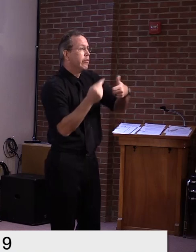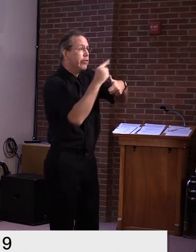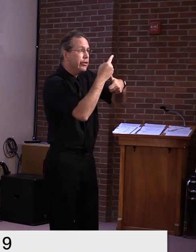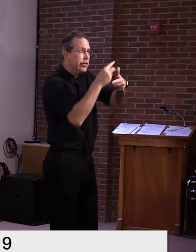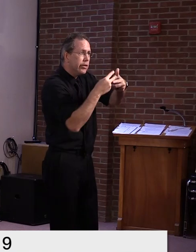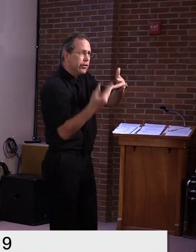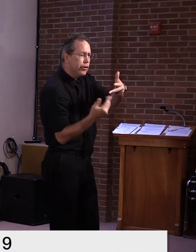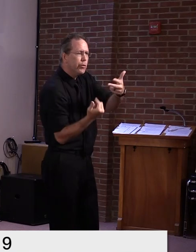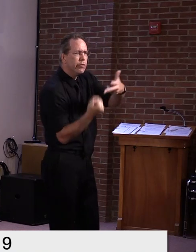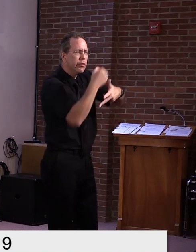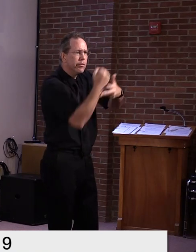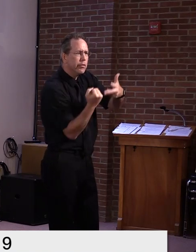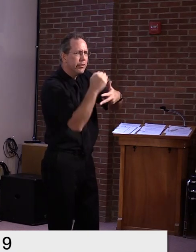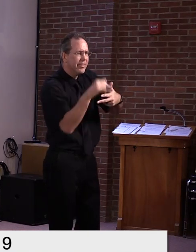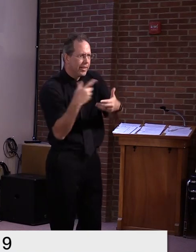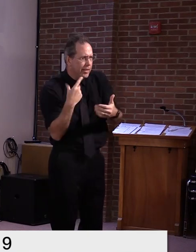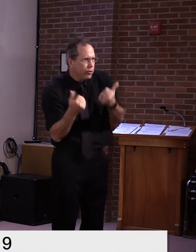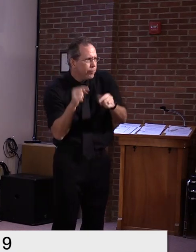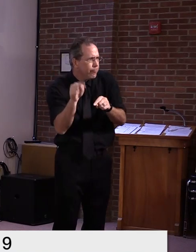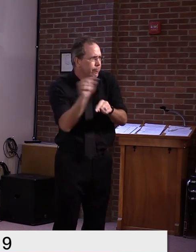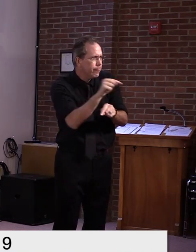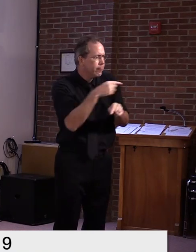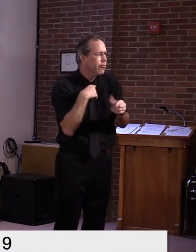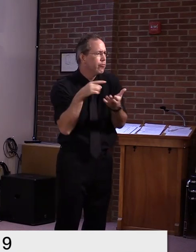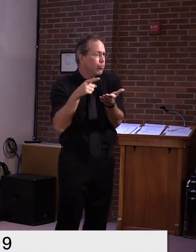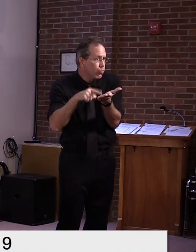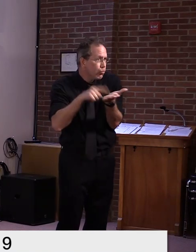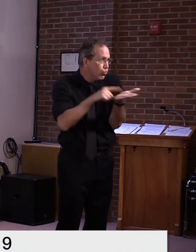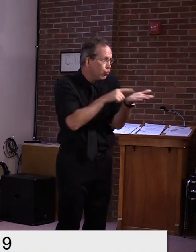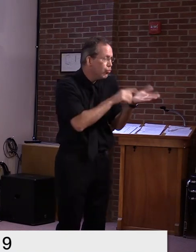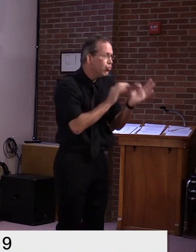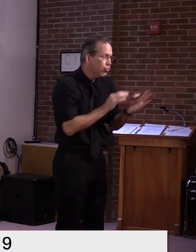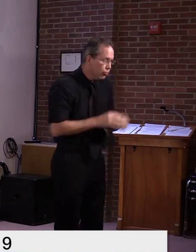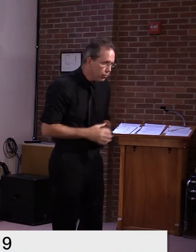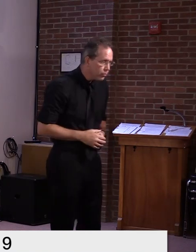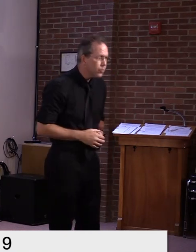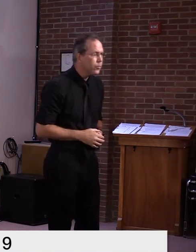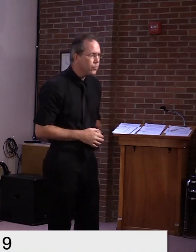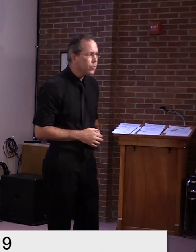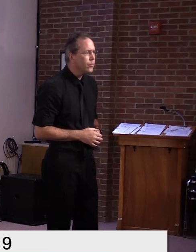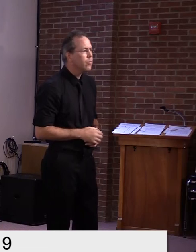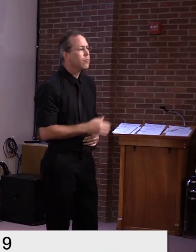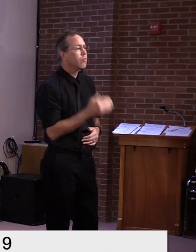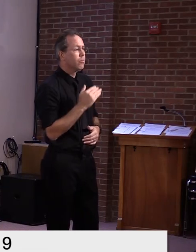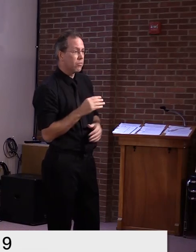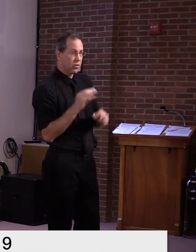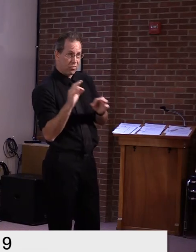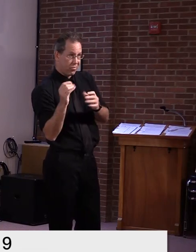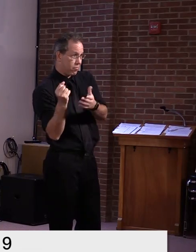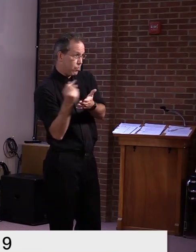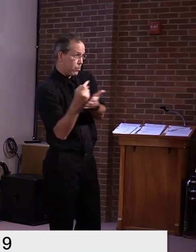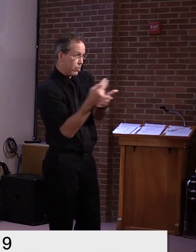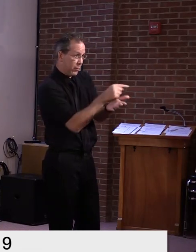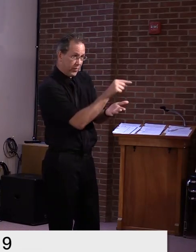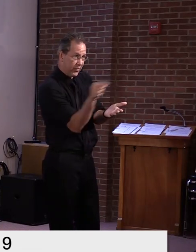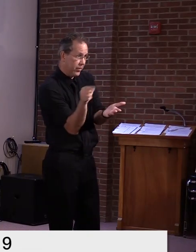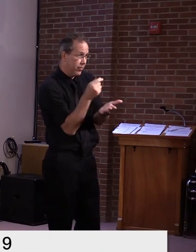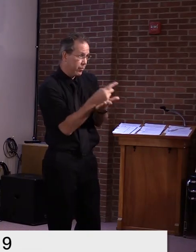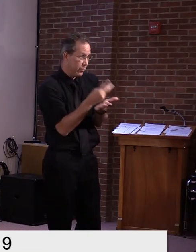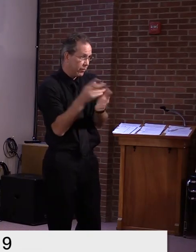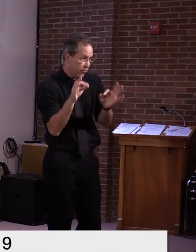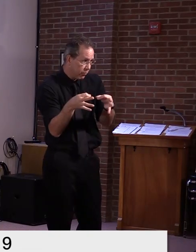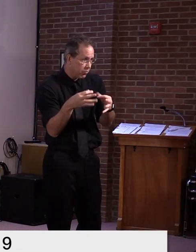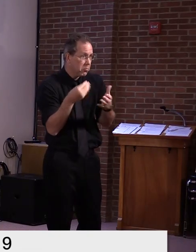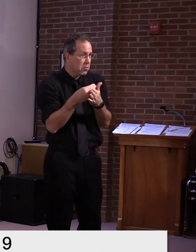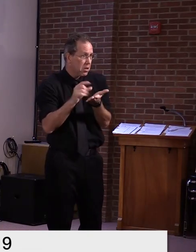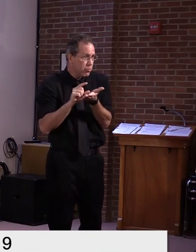significant. Once enough applications are determined approved to receive a grant award and all